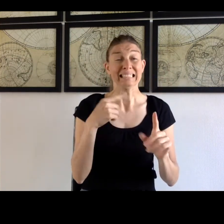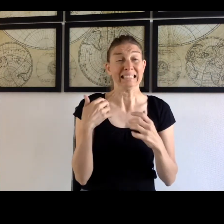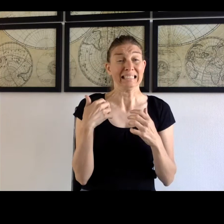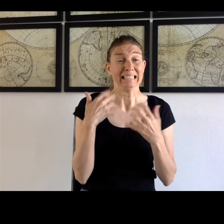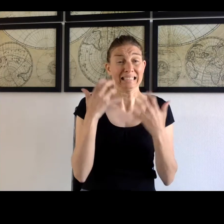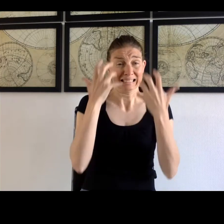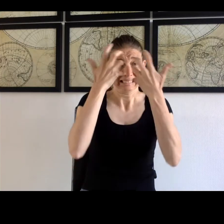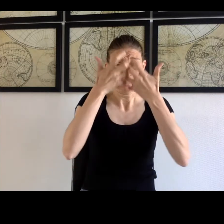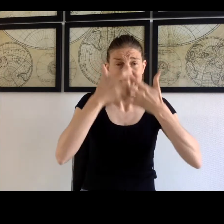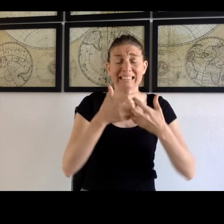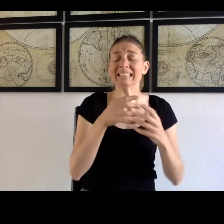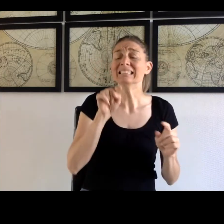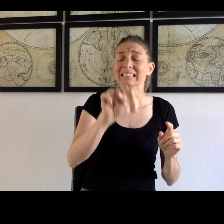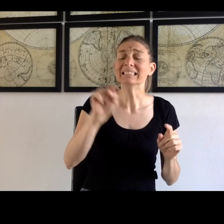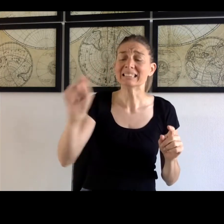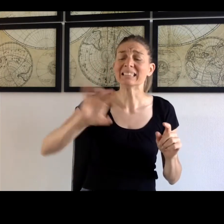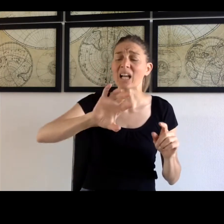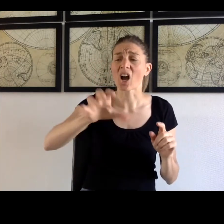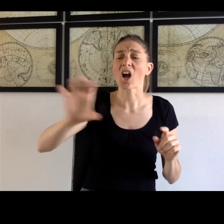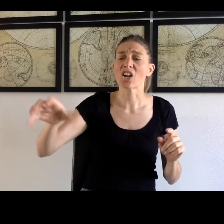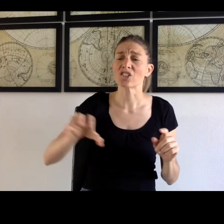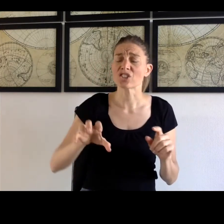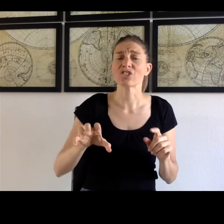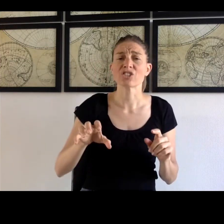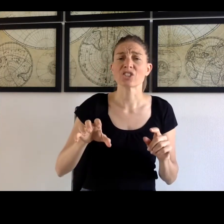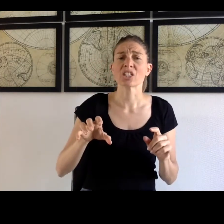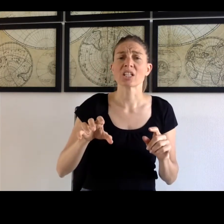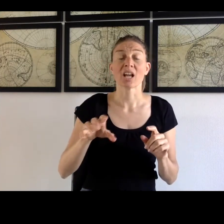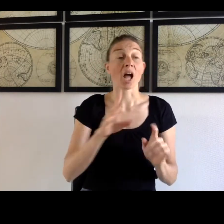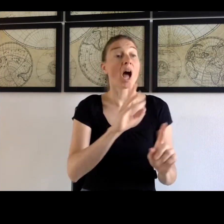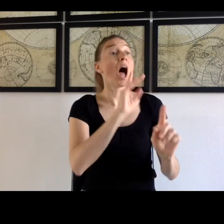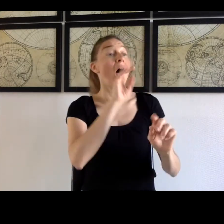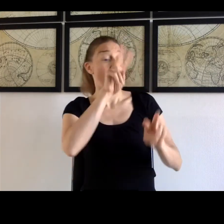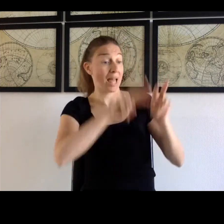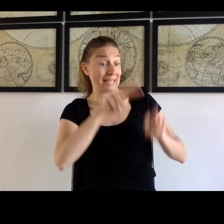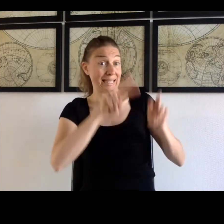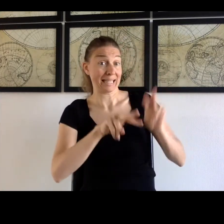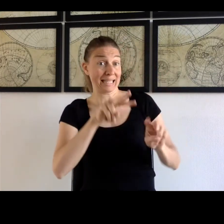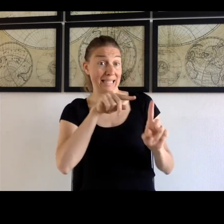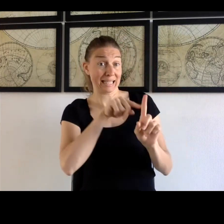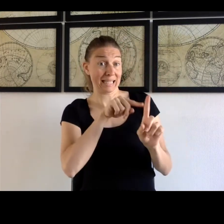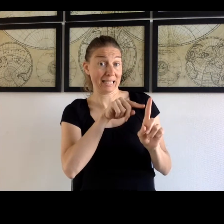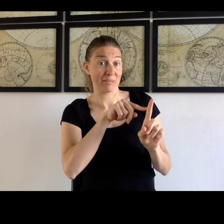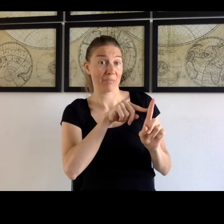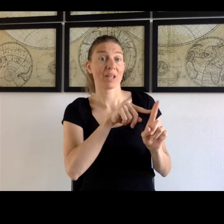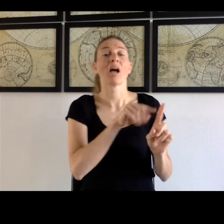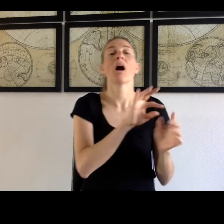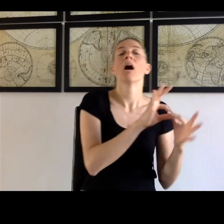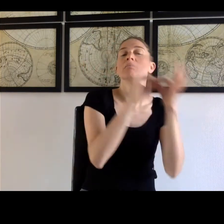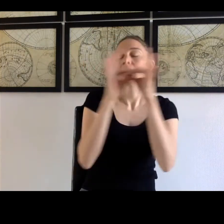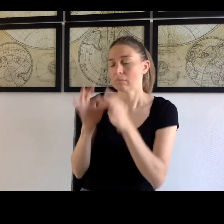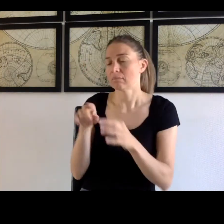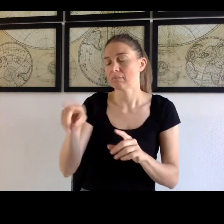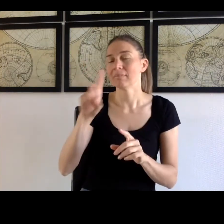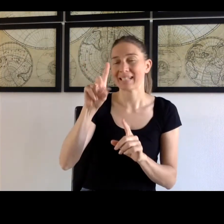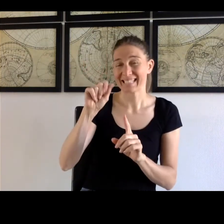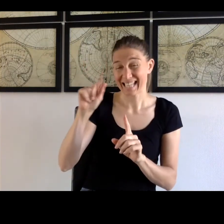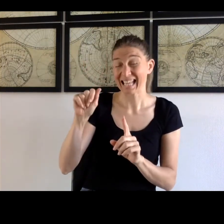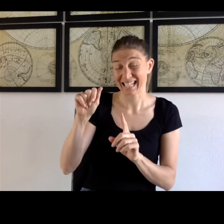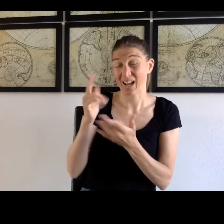seen in some countries which use their assessment as the main criteria for data collection, and